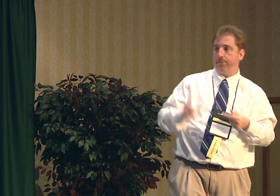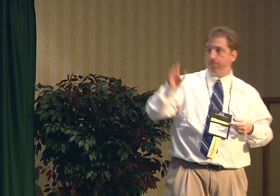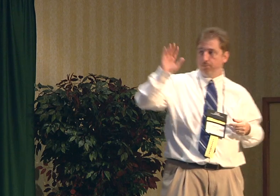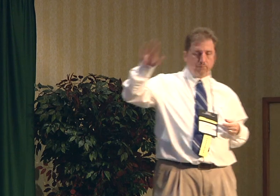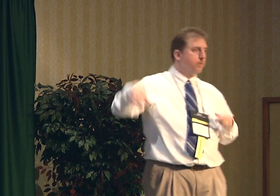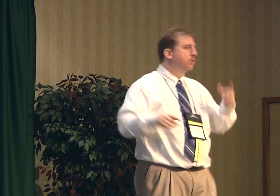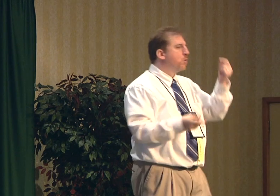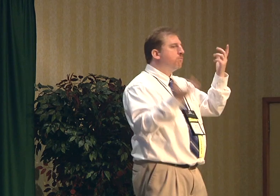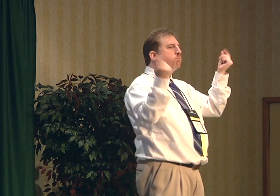www.jointcommission.org.